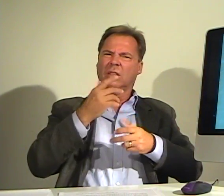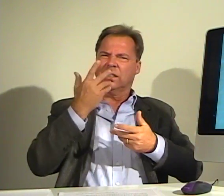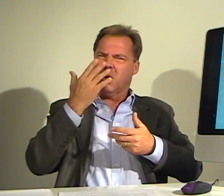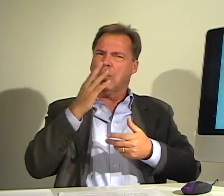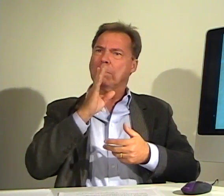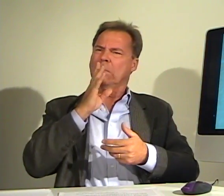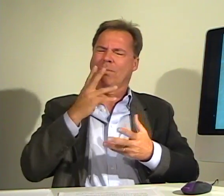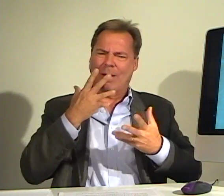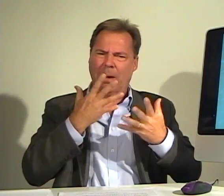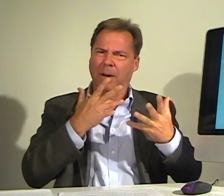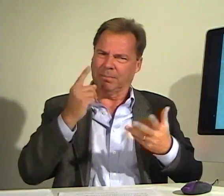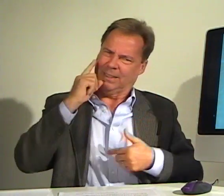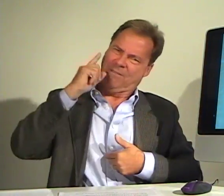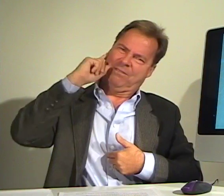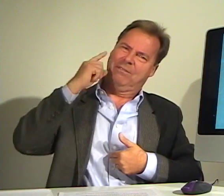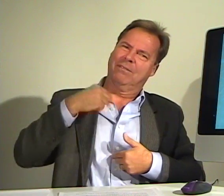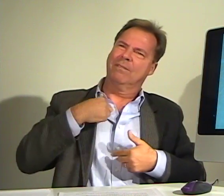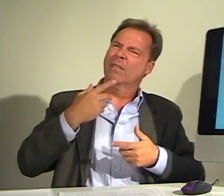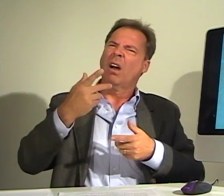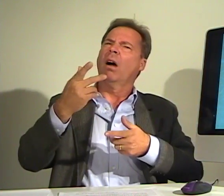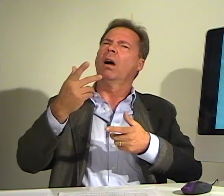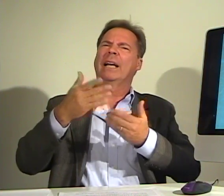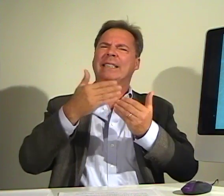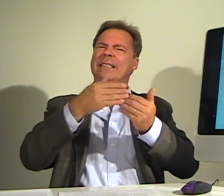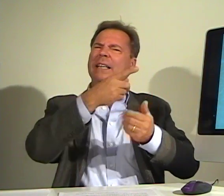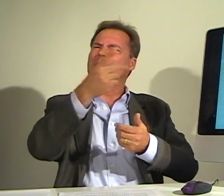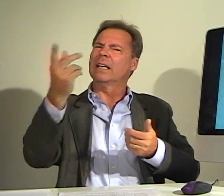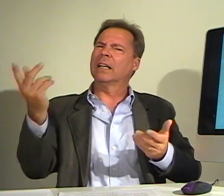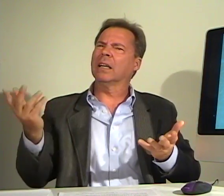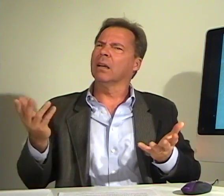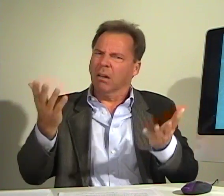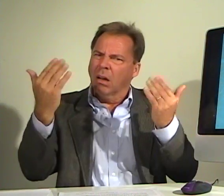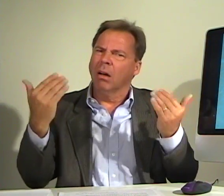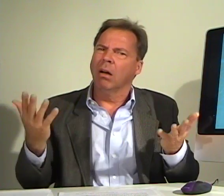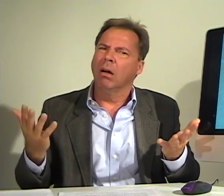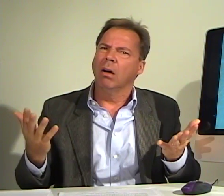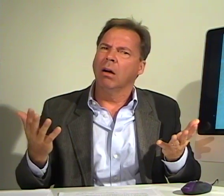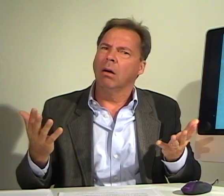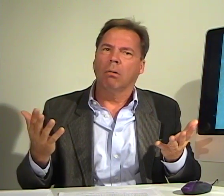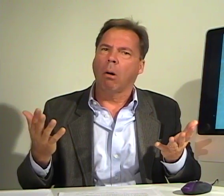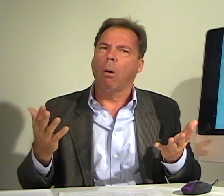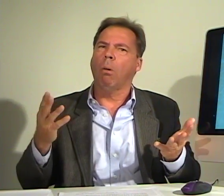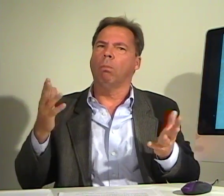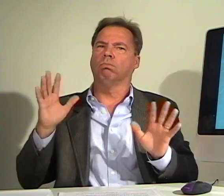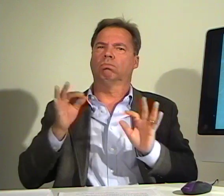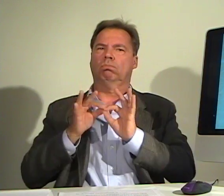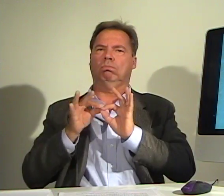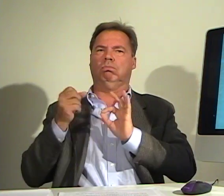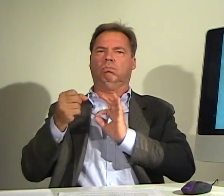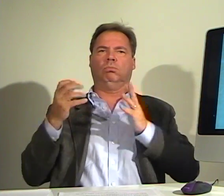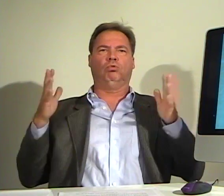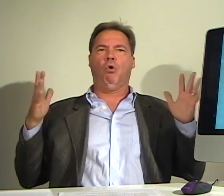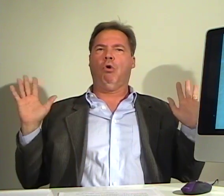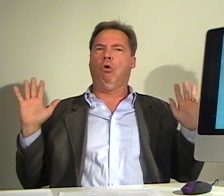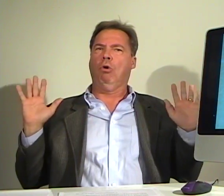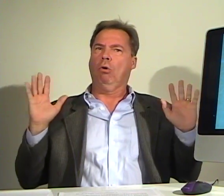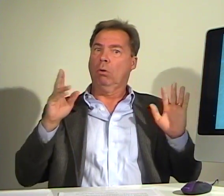to learn American Sign Language. Obviously, for me as a deaf individual, it's be very difficult for me to be able to speak. So